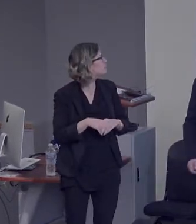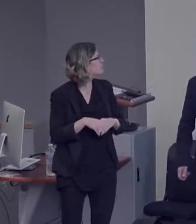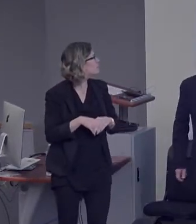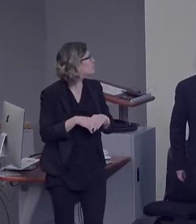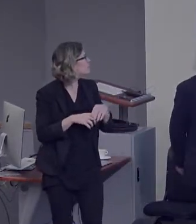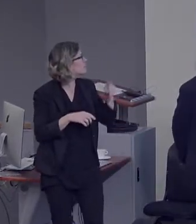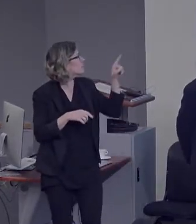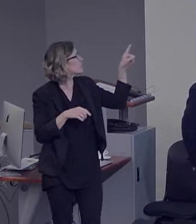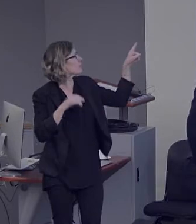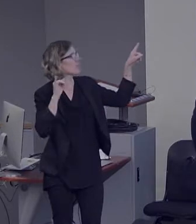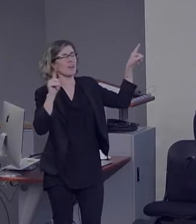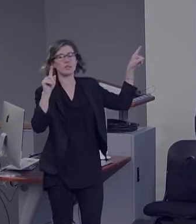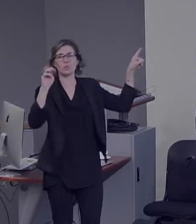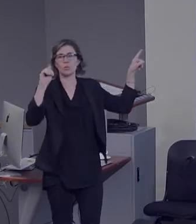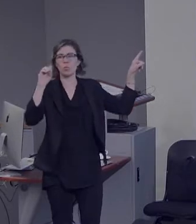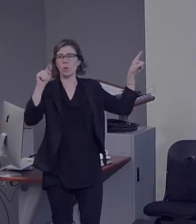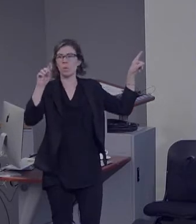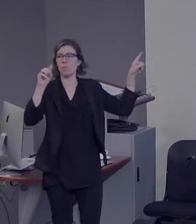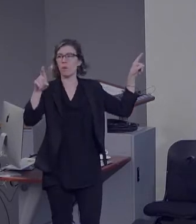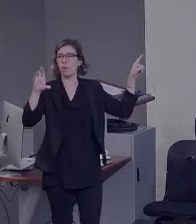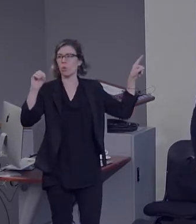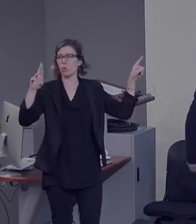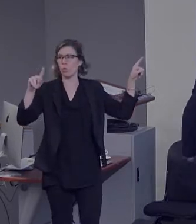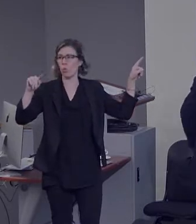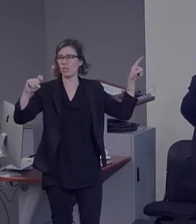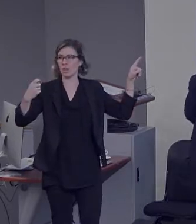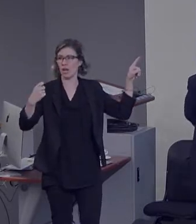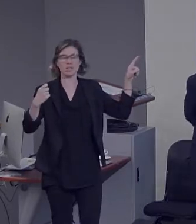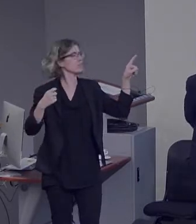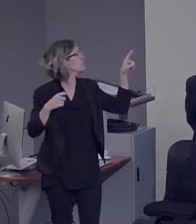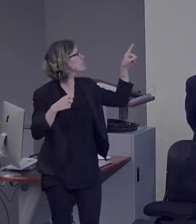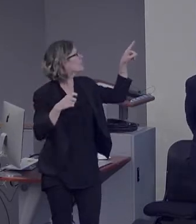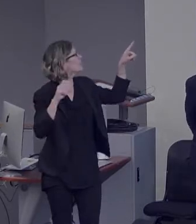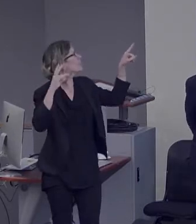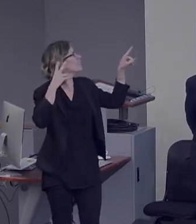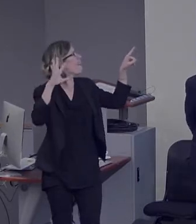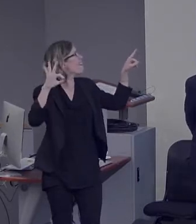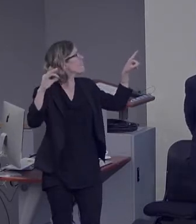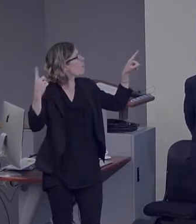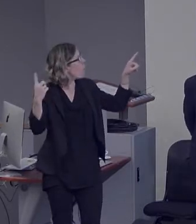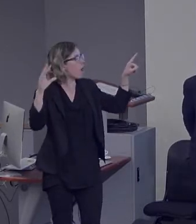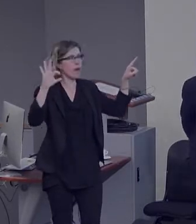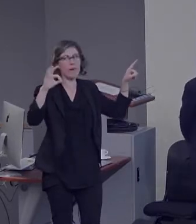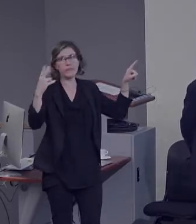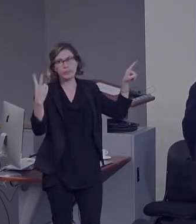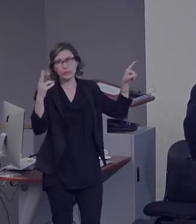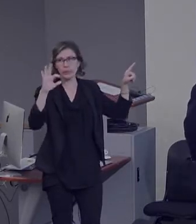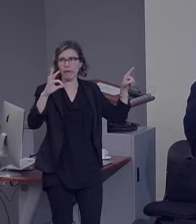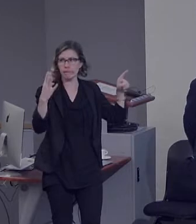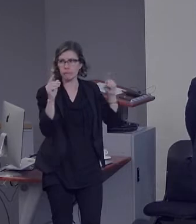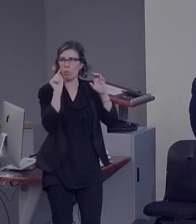the motor cortex, which is on the left side, where it's written F1, F2, and so on.